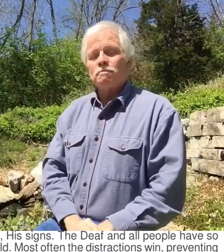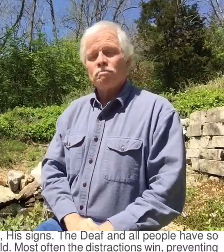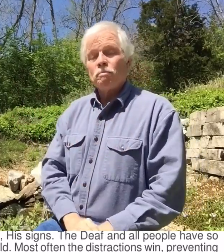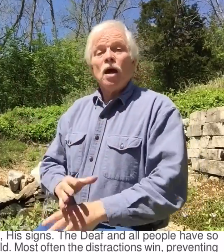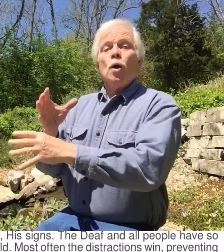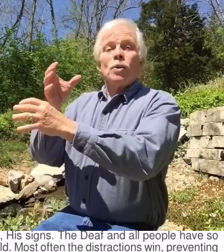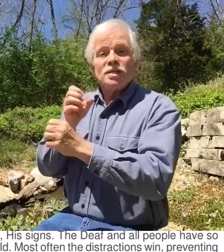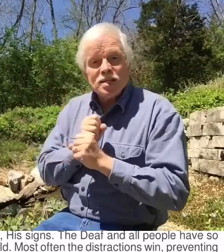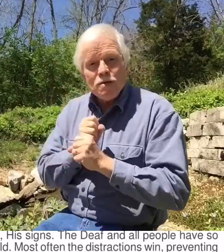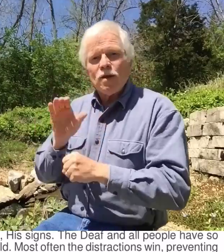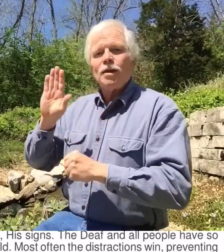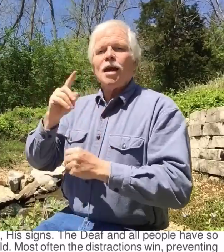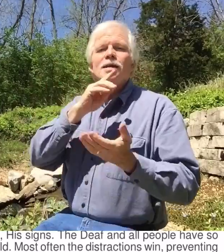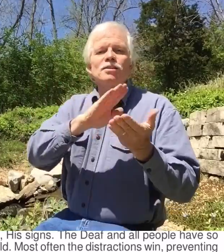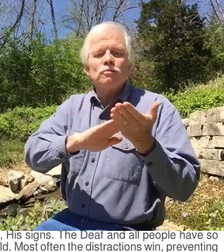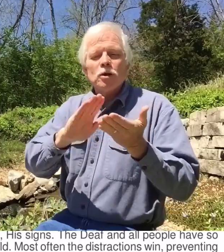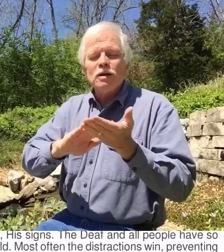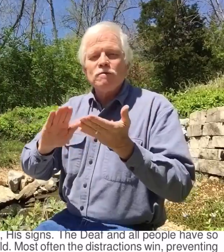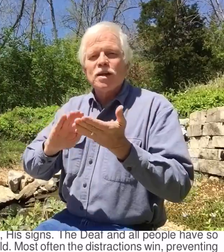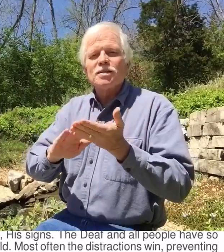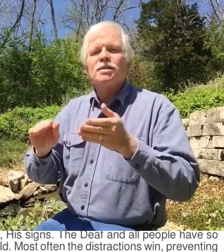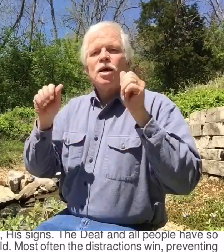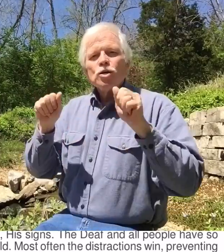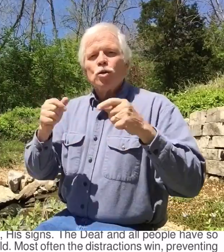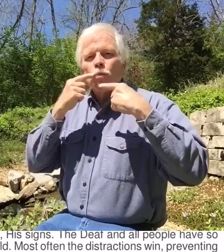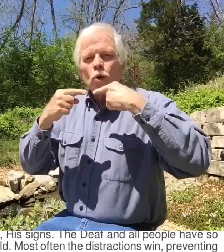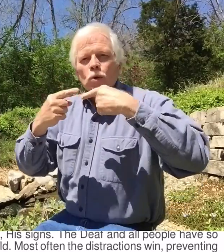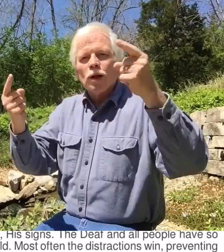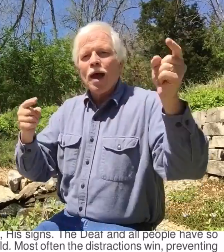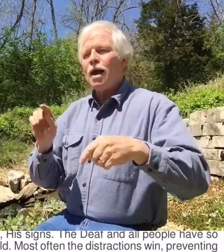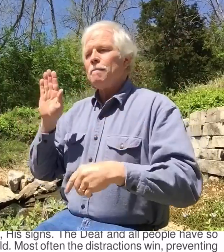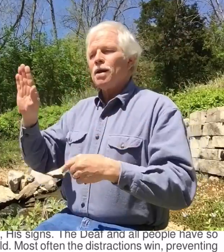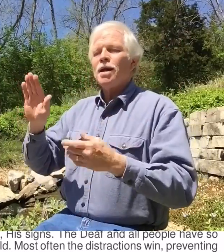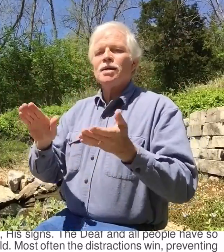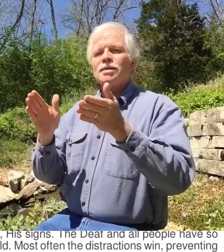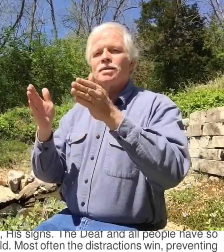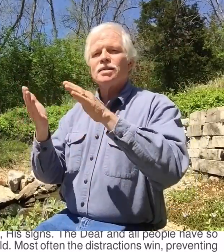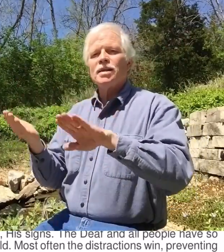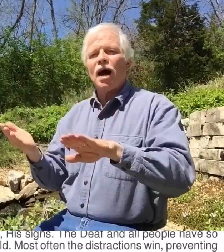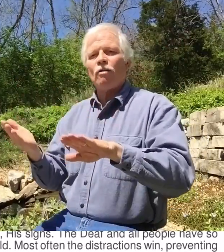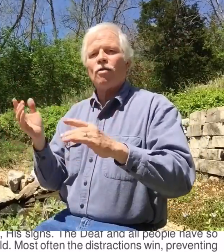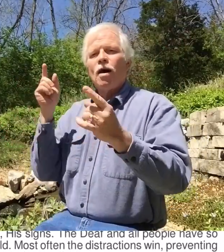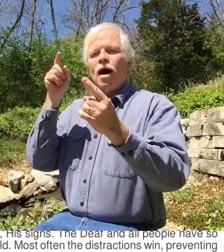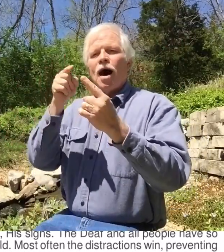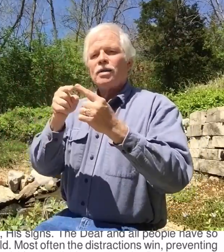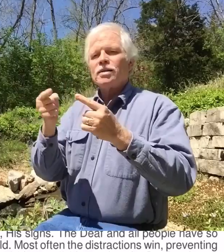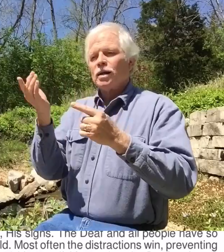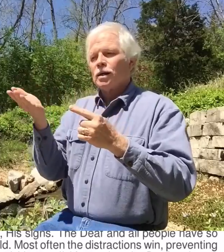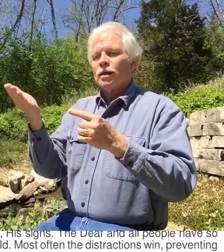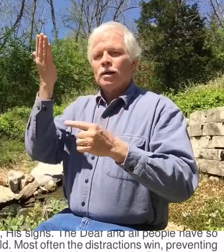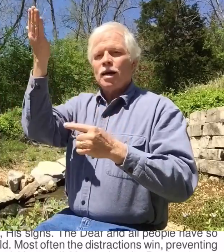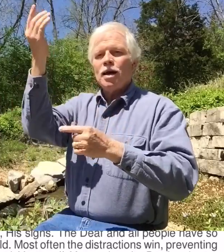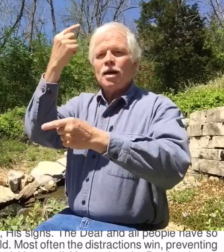receiving his forgiveness to proclaim his death until he